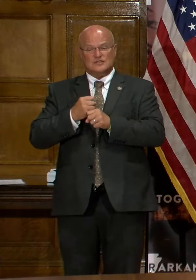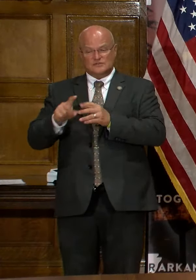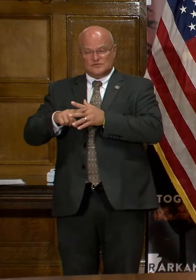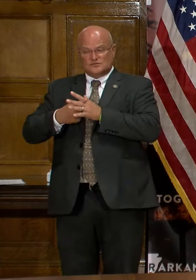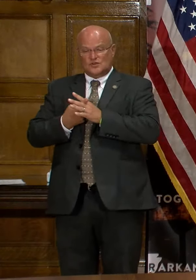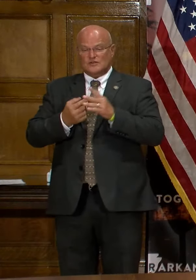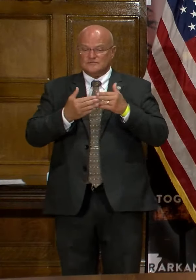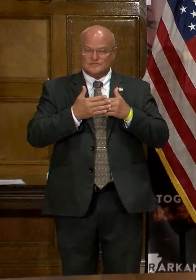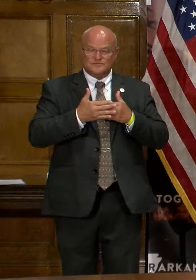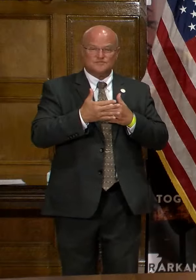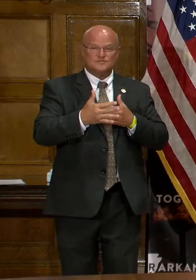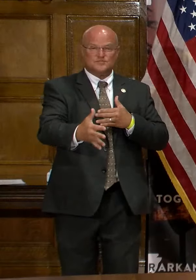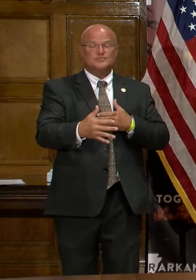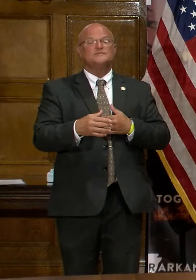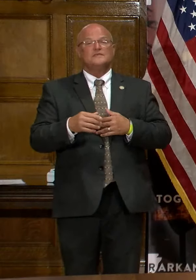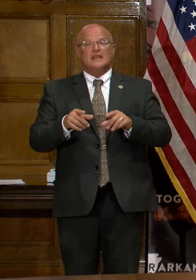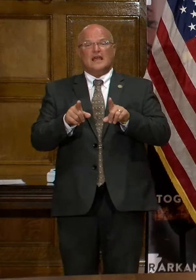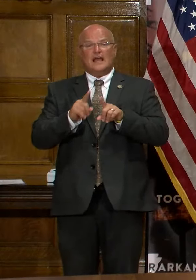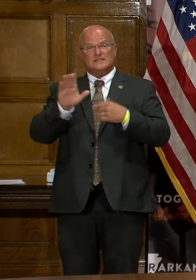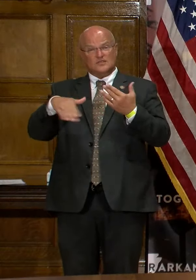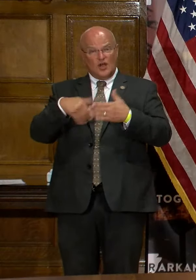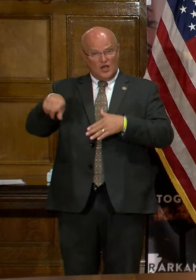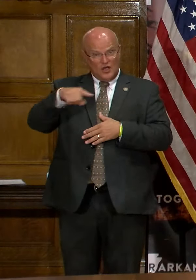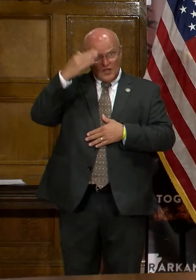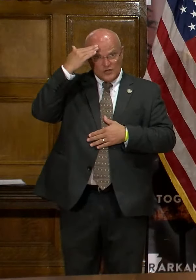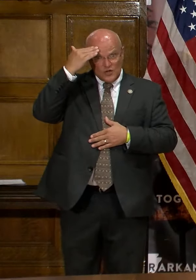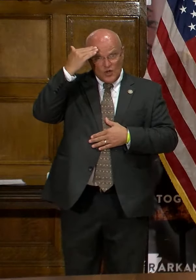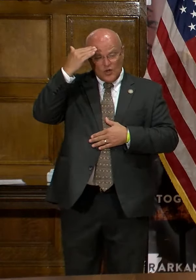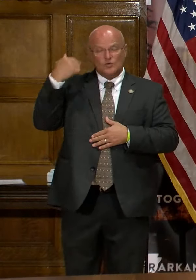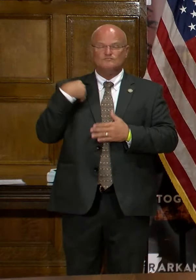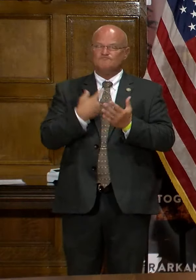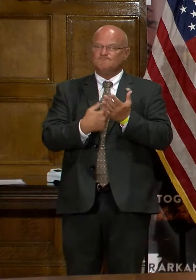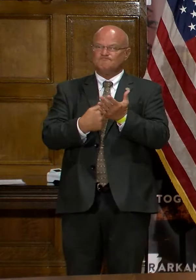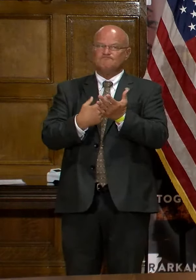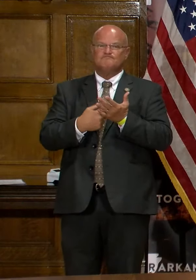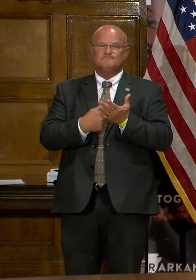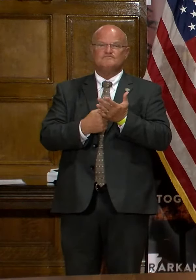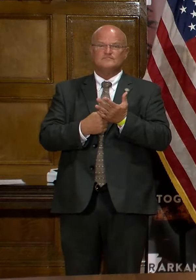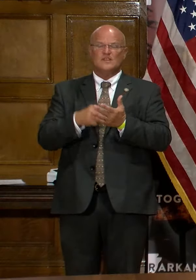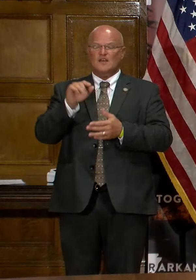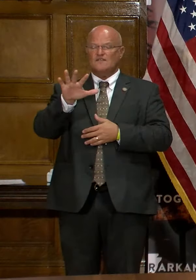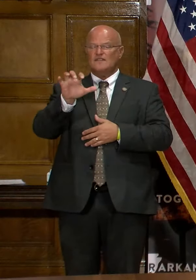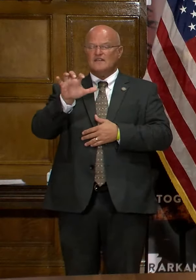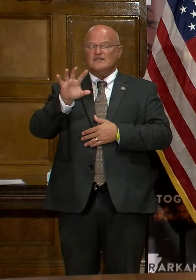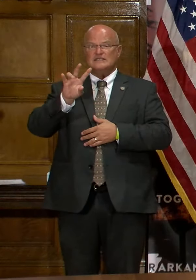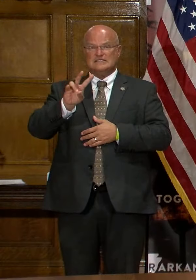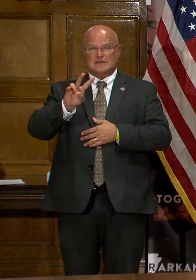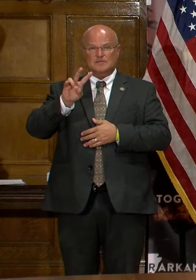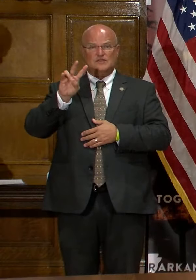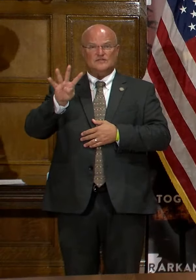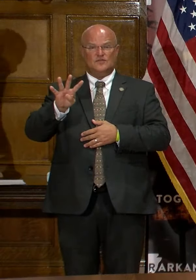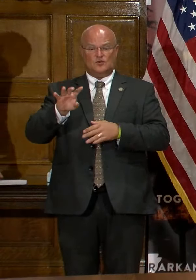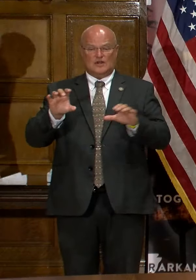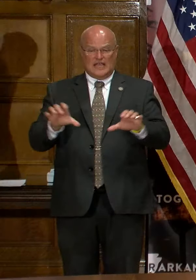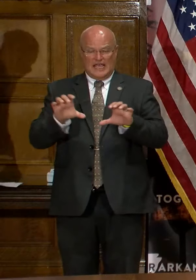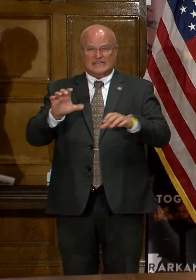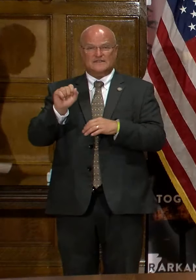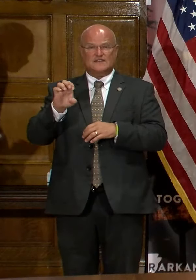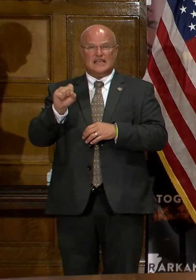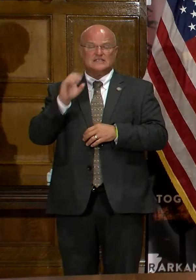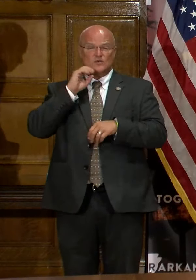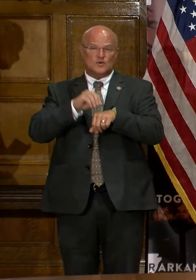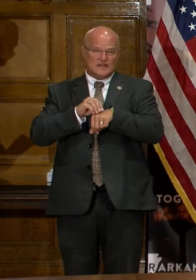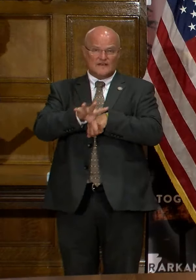starts. And as all of you know, we've discussed this, the 574 active cases are